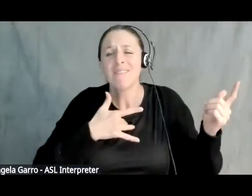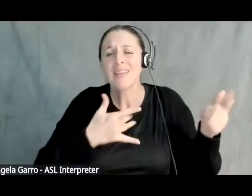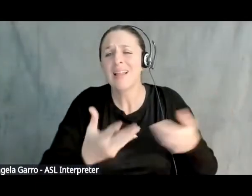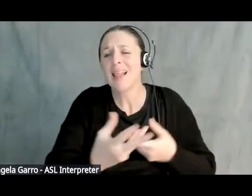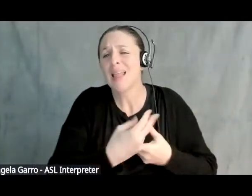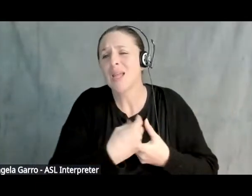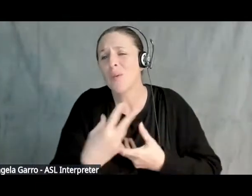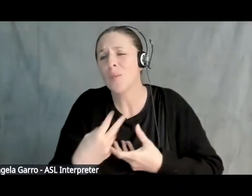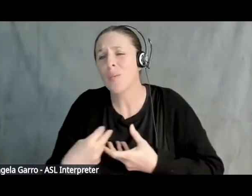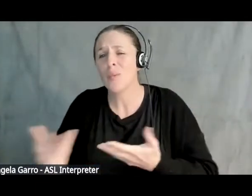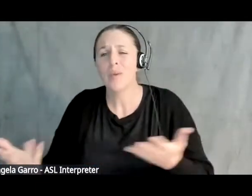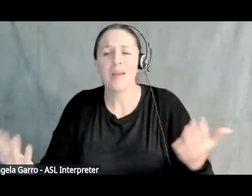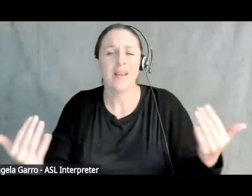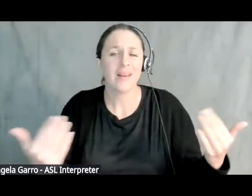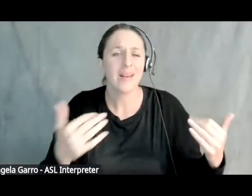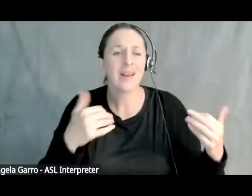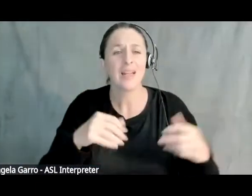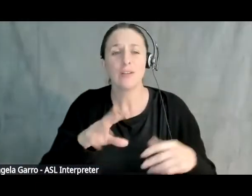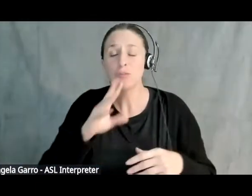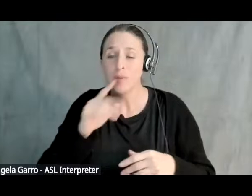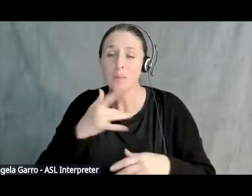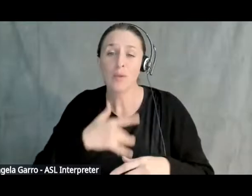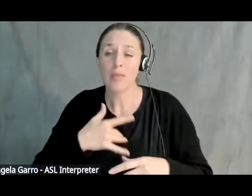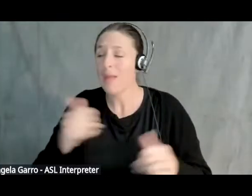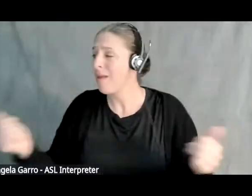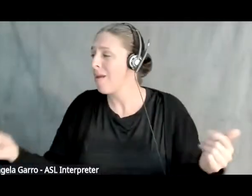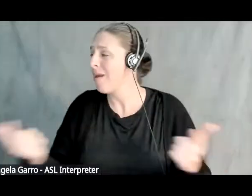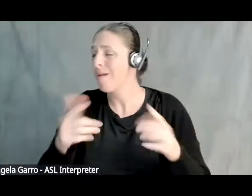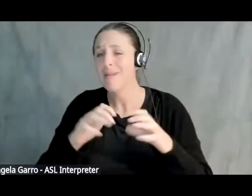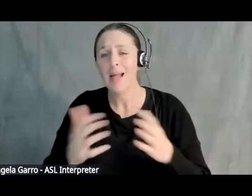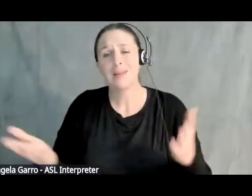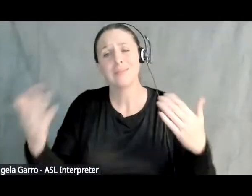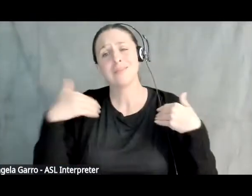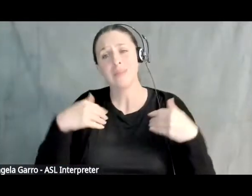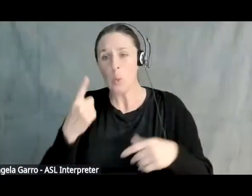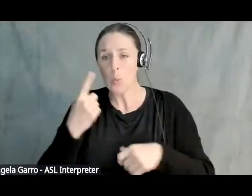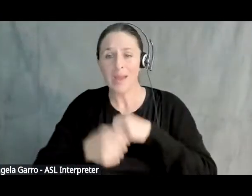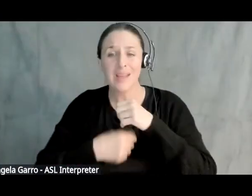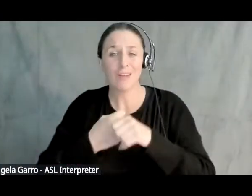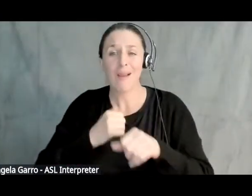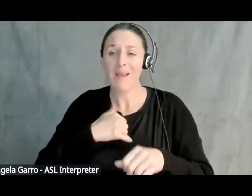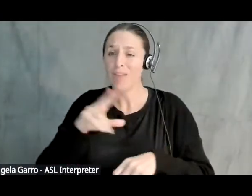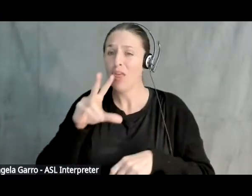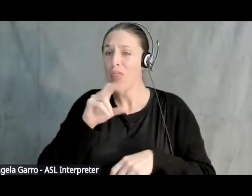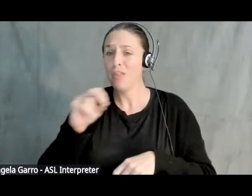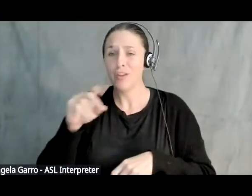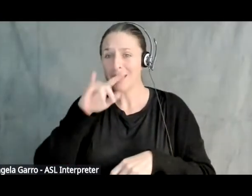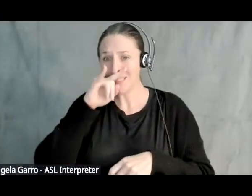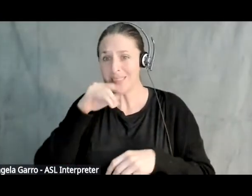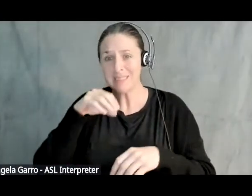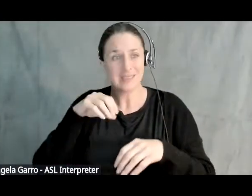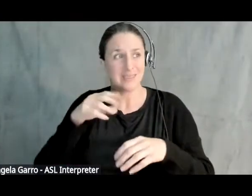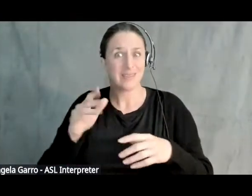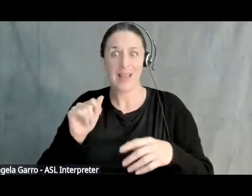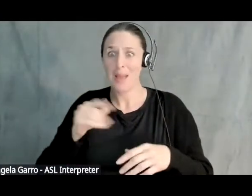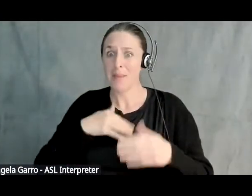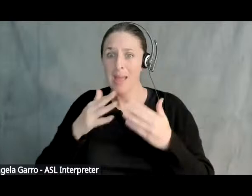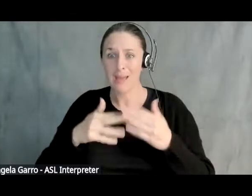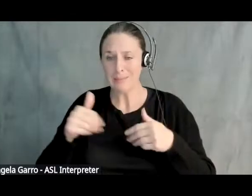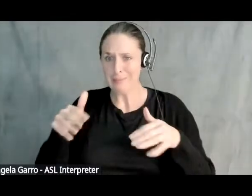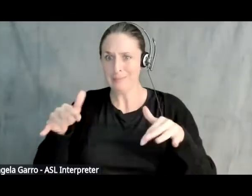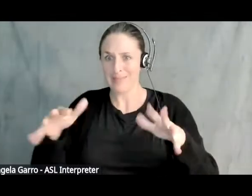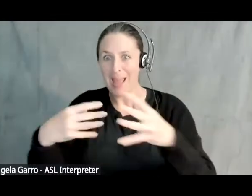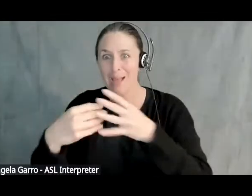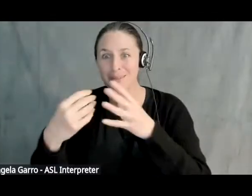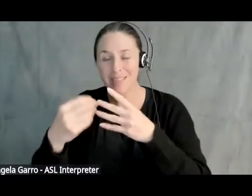party, you tell it to your whole class. One year I had 30 kids at my house and I had to push everybody outside because you have 30 kids and you have